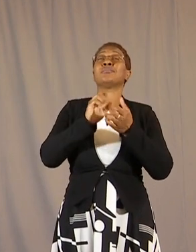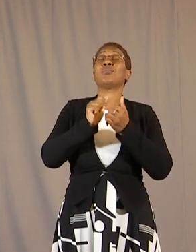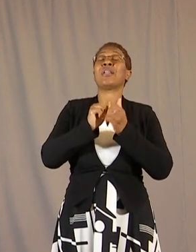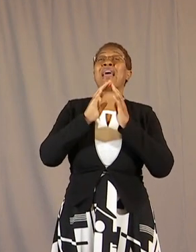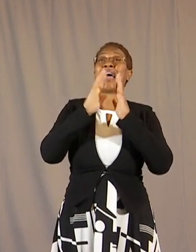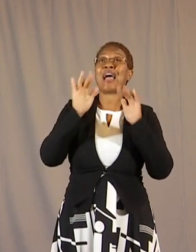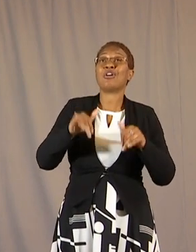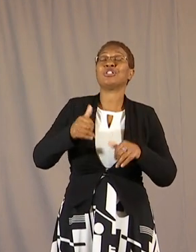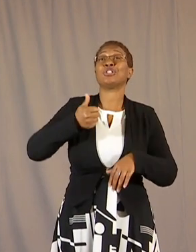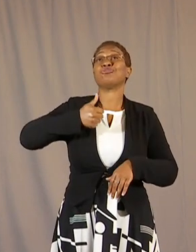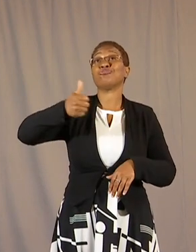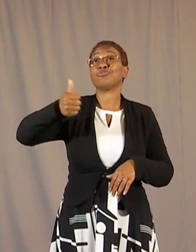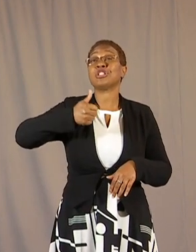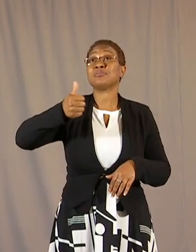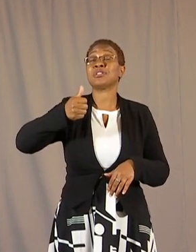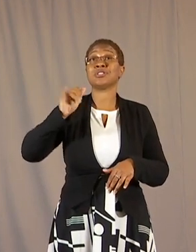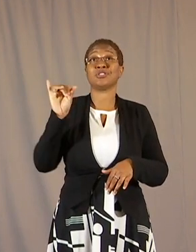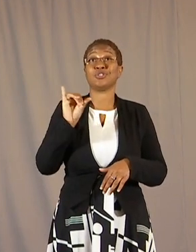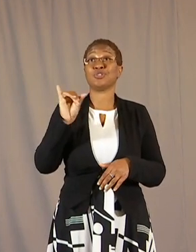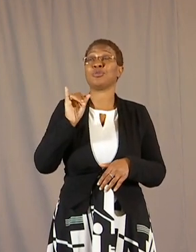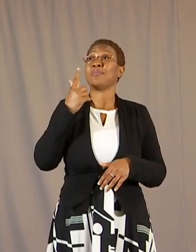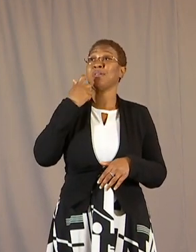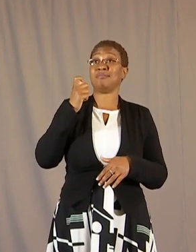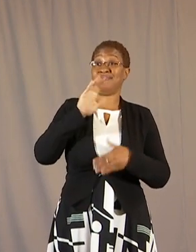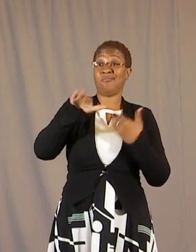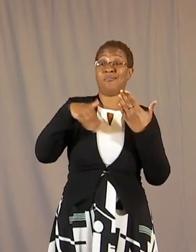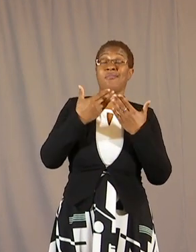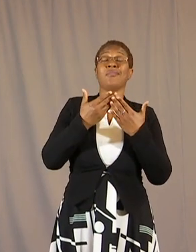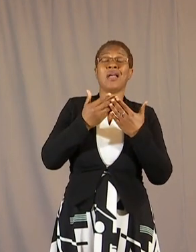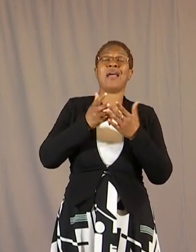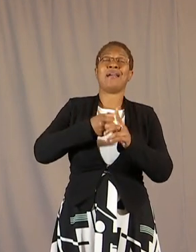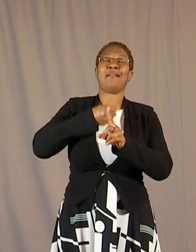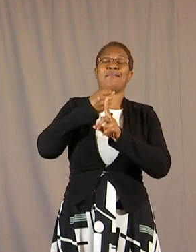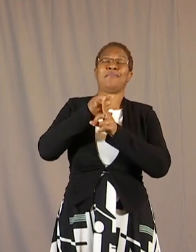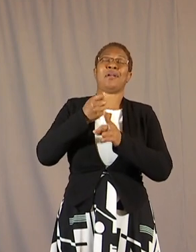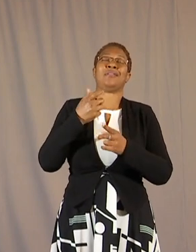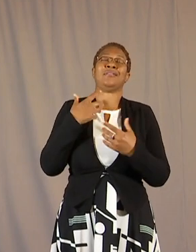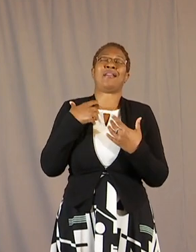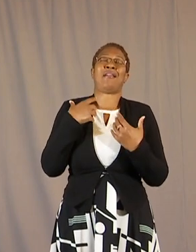All of those are part of the social determinants of health that also drive health and well-being.